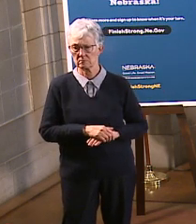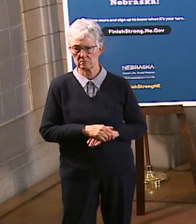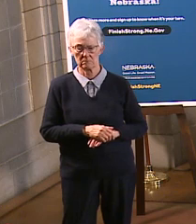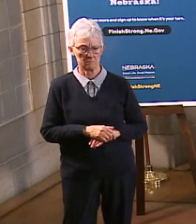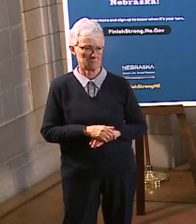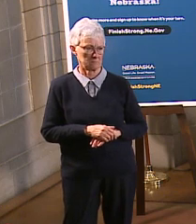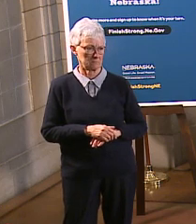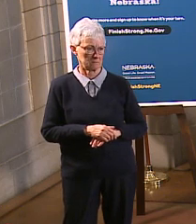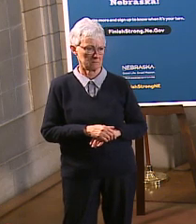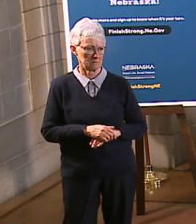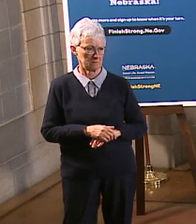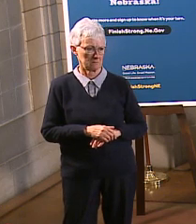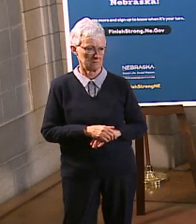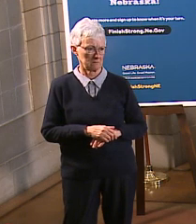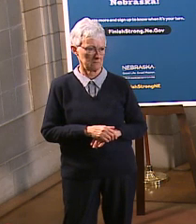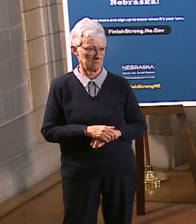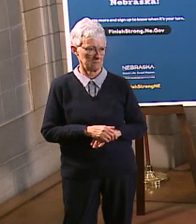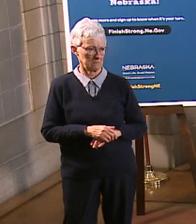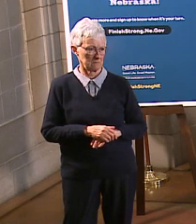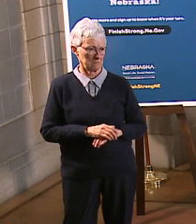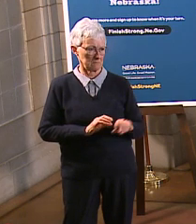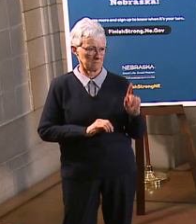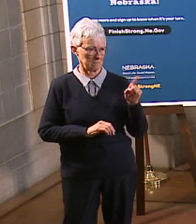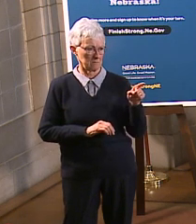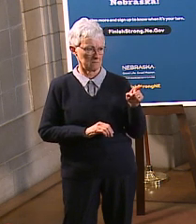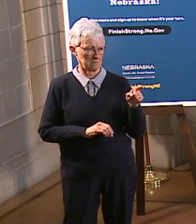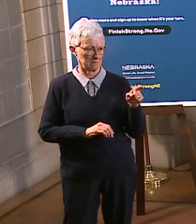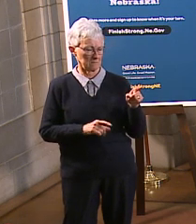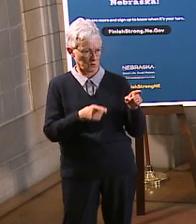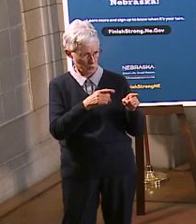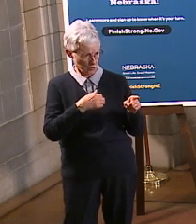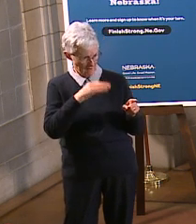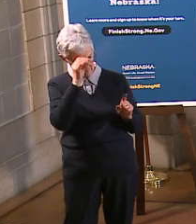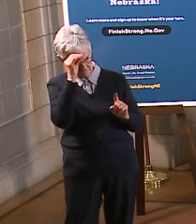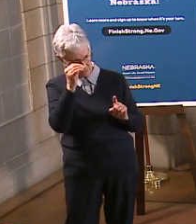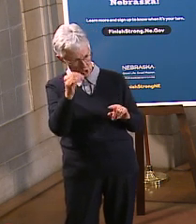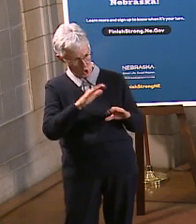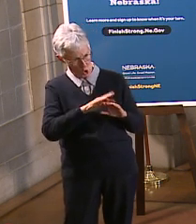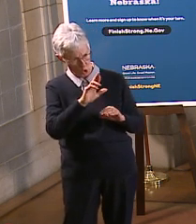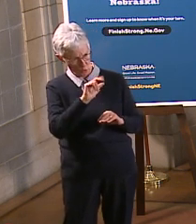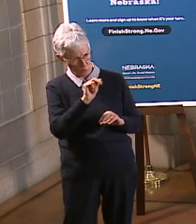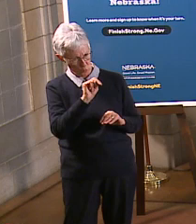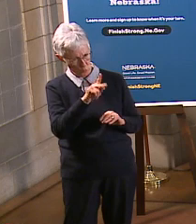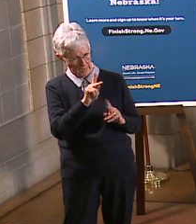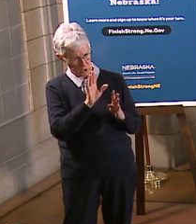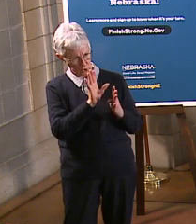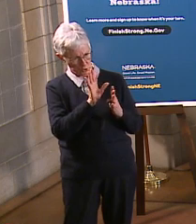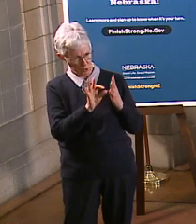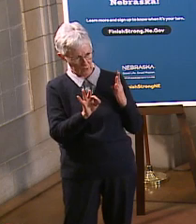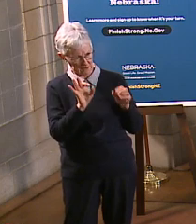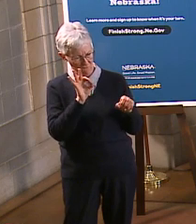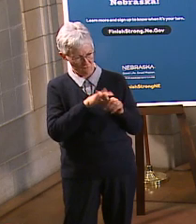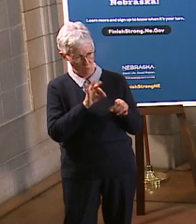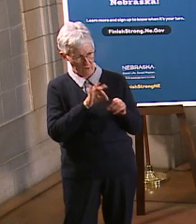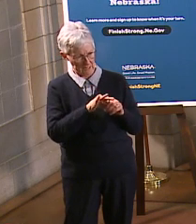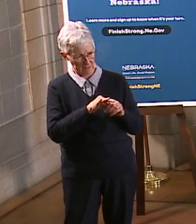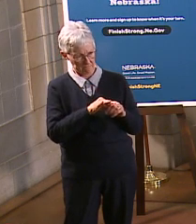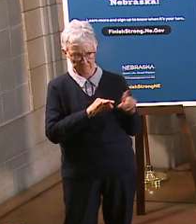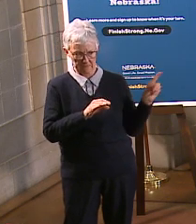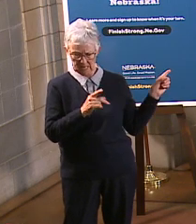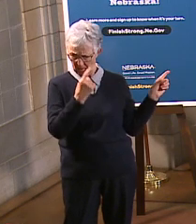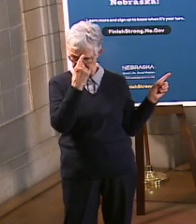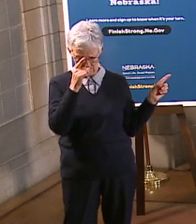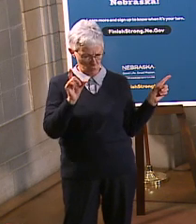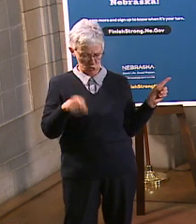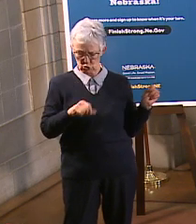Paul? Have an opinion on ranked choice voting? Do I have an opinion on ranked choice voting? I'm against it. I think we should stick with the type of voting we have right now. Why